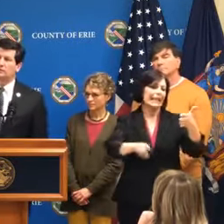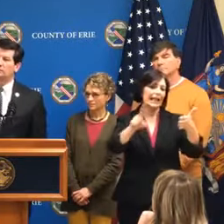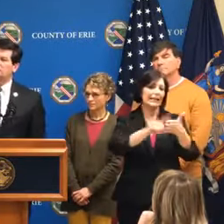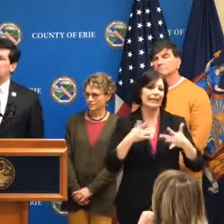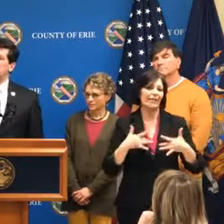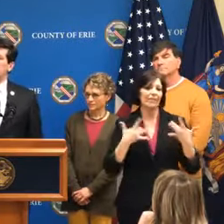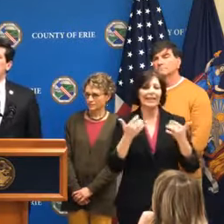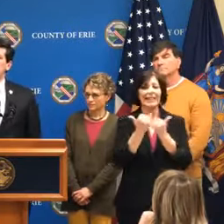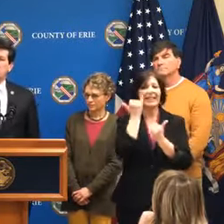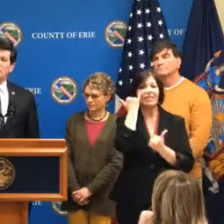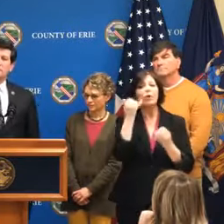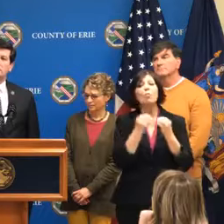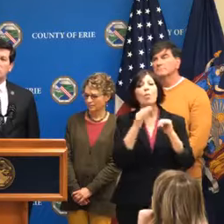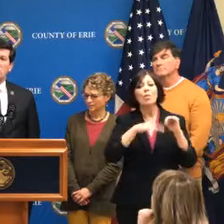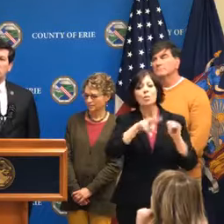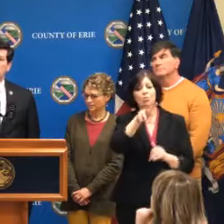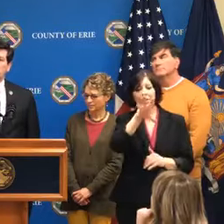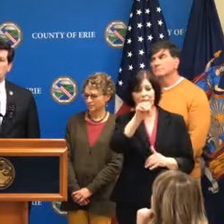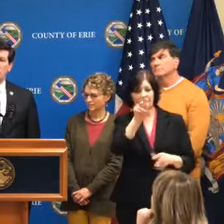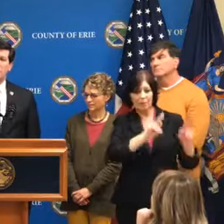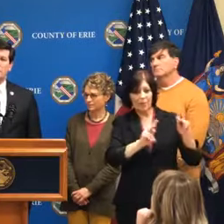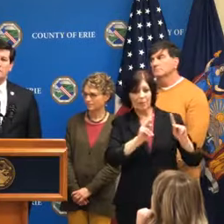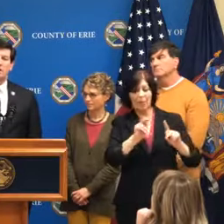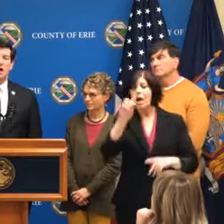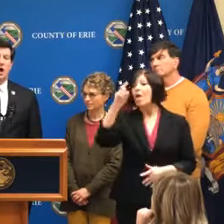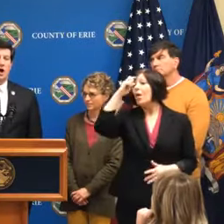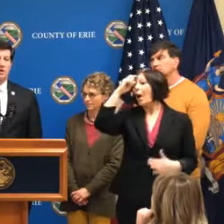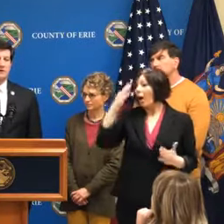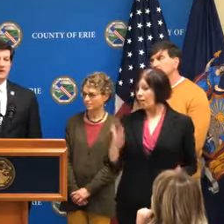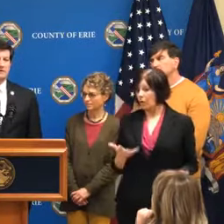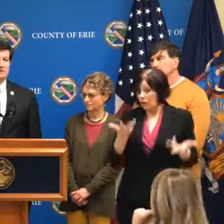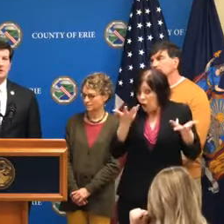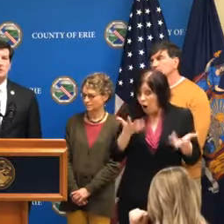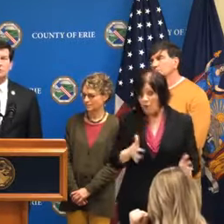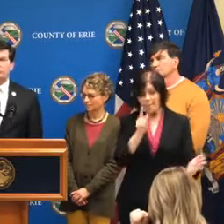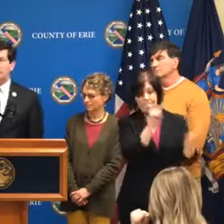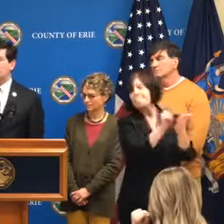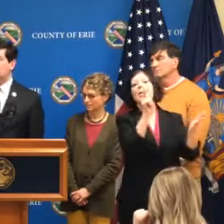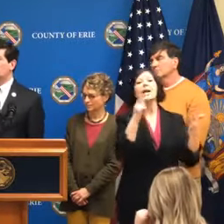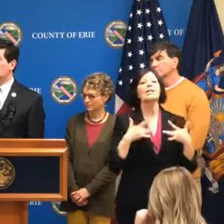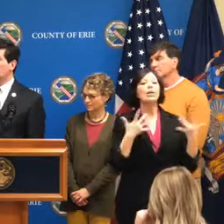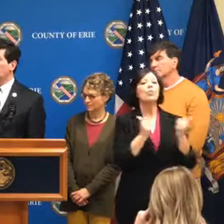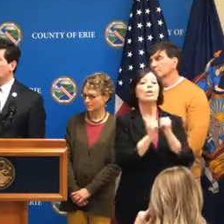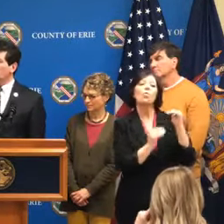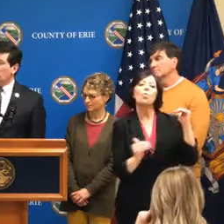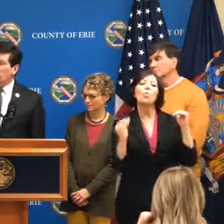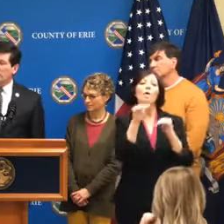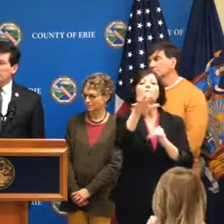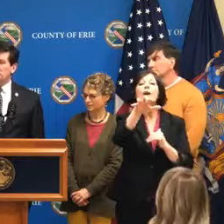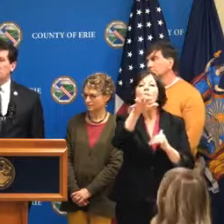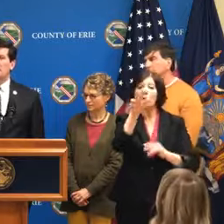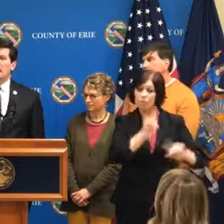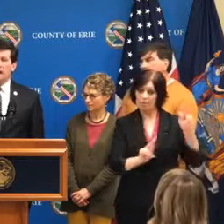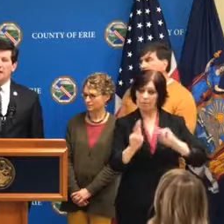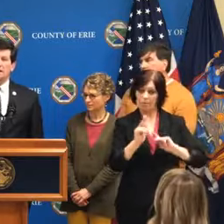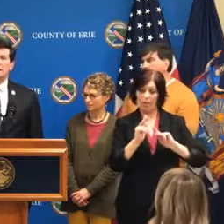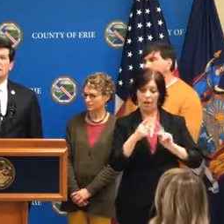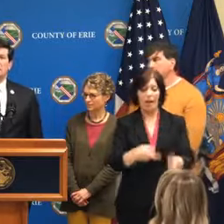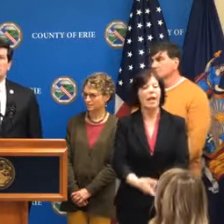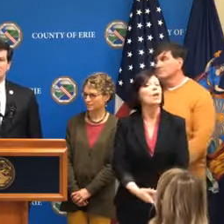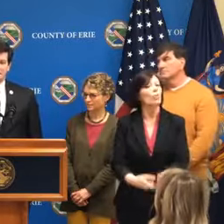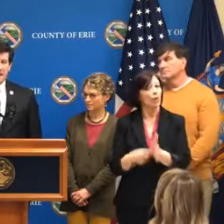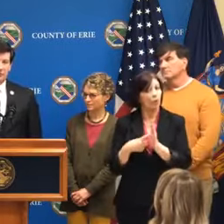more people in attendance. The governor has already prohibited all events with 500 more people and requires